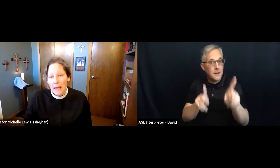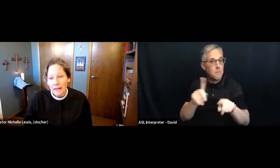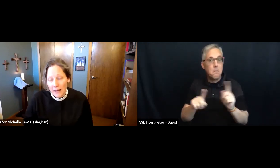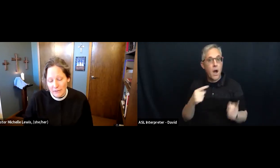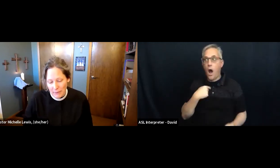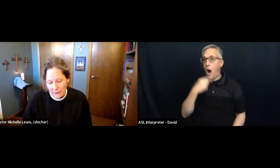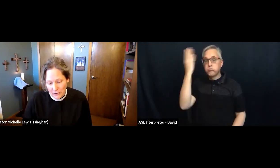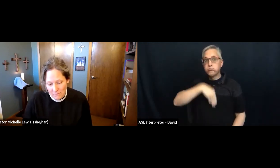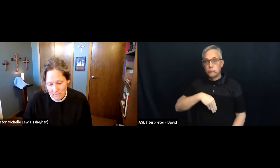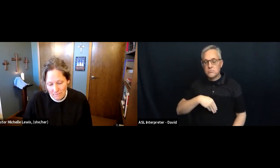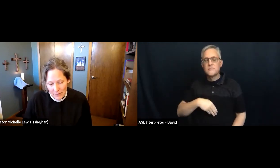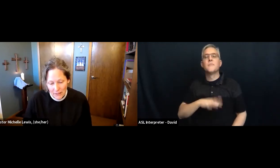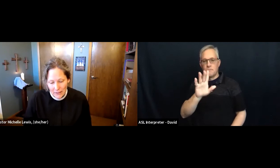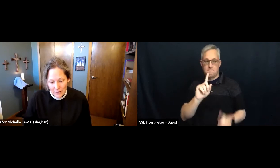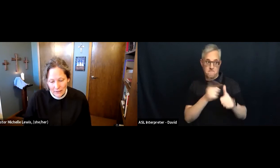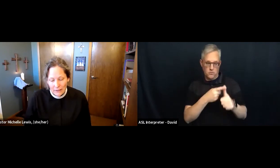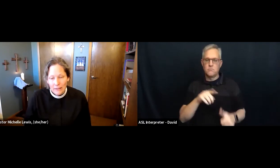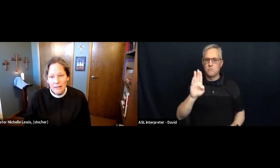So Black Lives Matter.